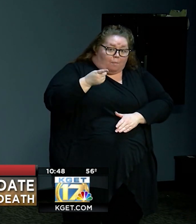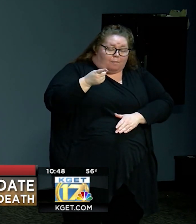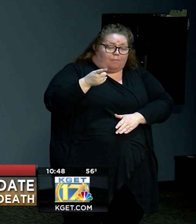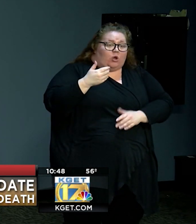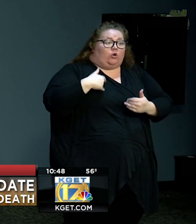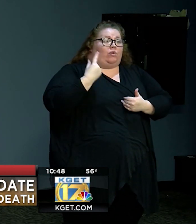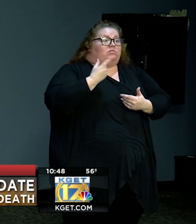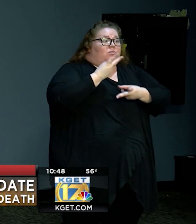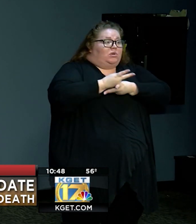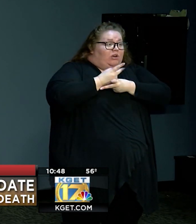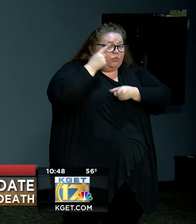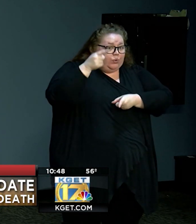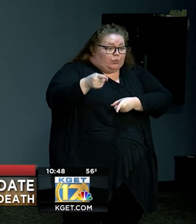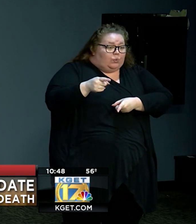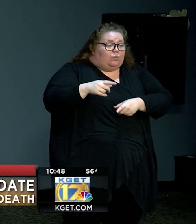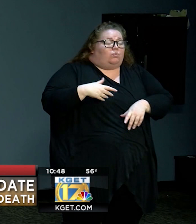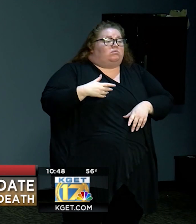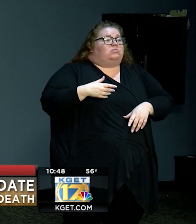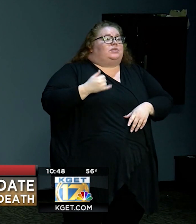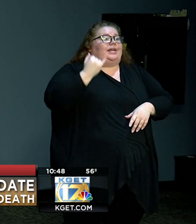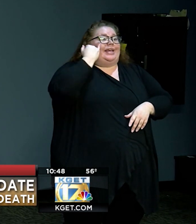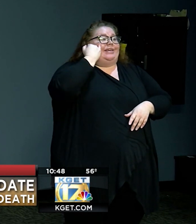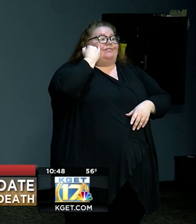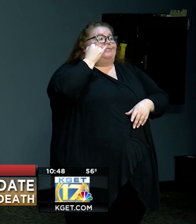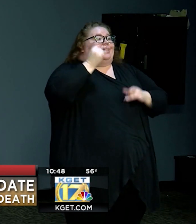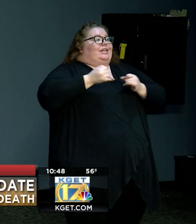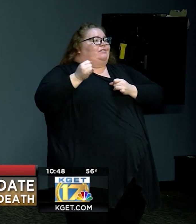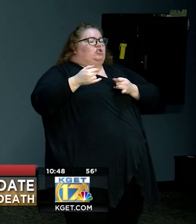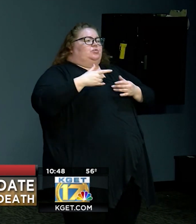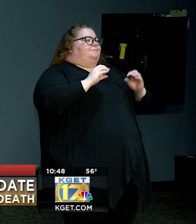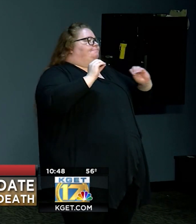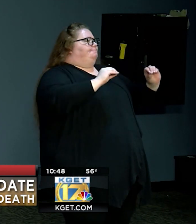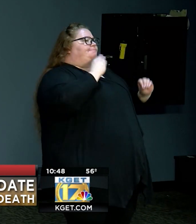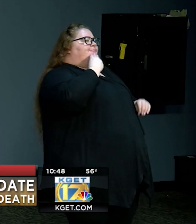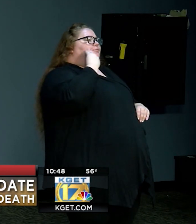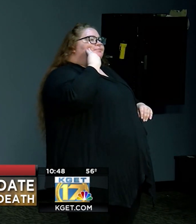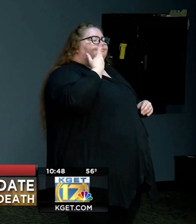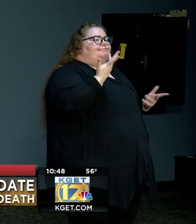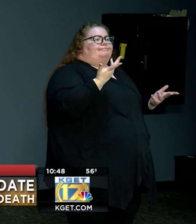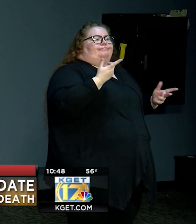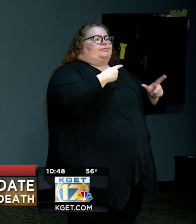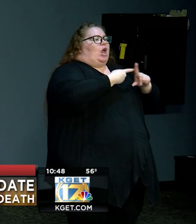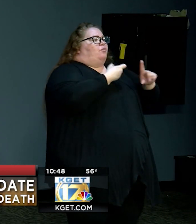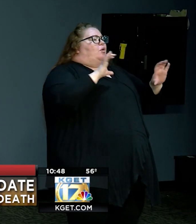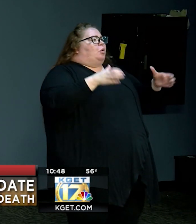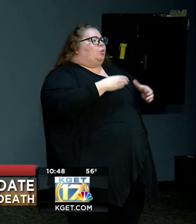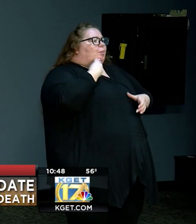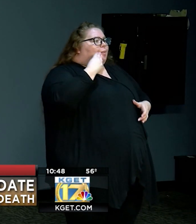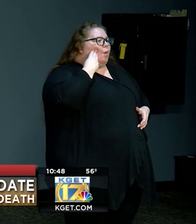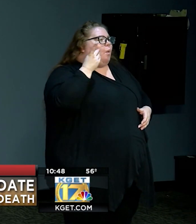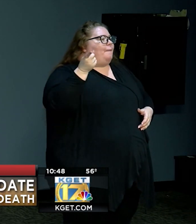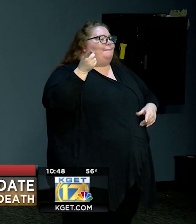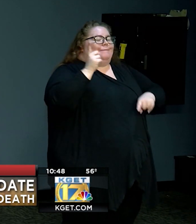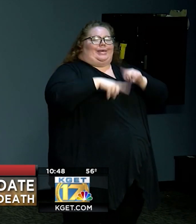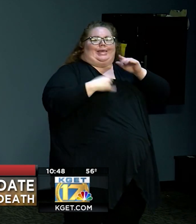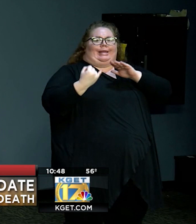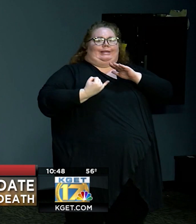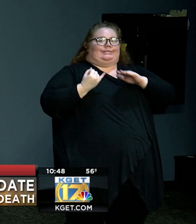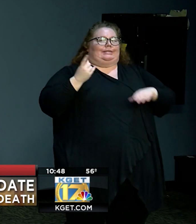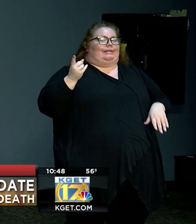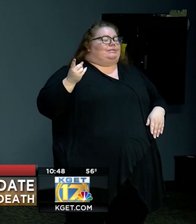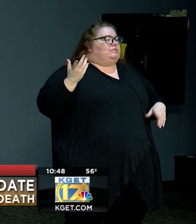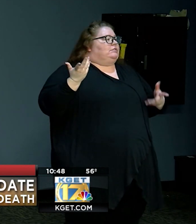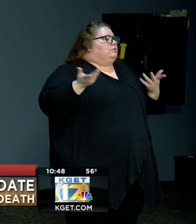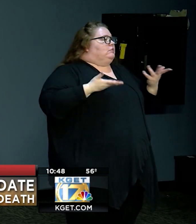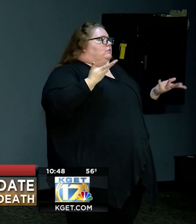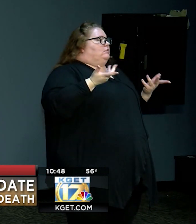someone to care for? Yes, you do. If individuals respond to say, I don't have a home, or I come from a group home that doesn't have the ability to isolate,